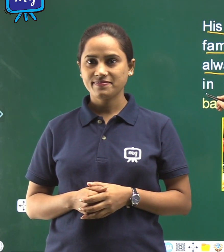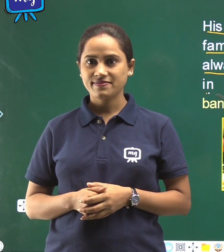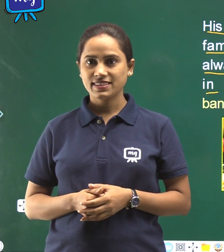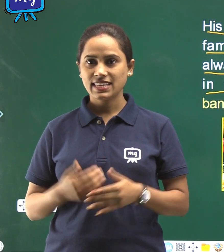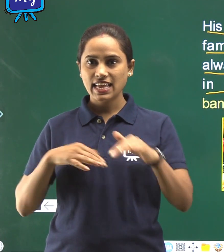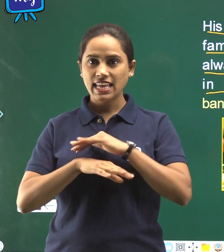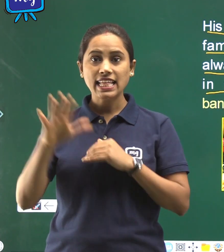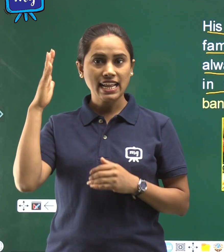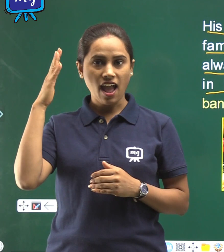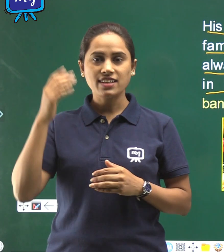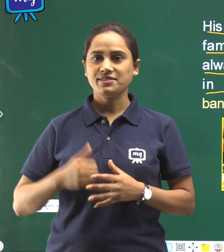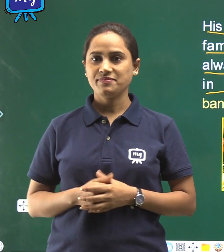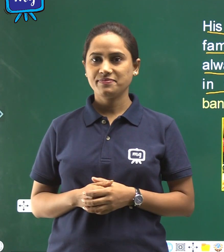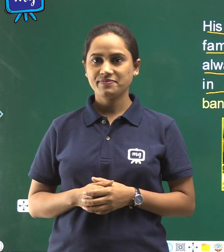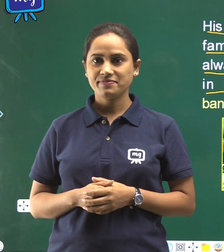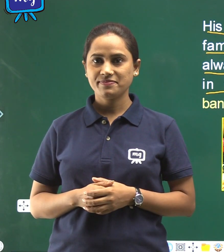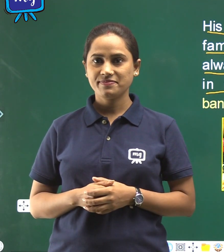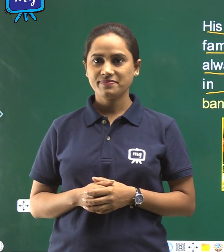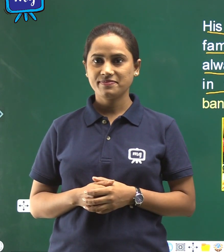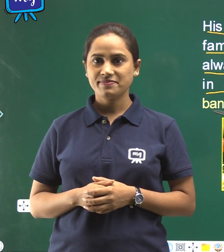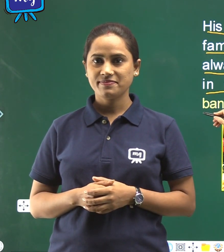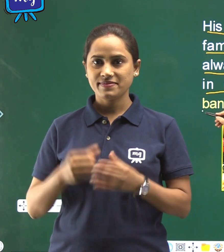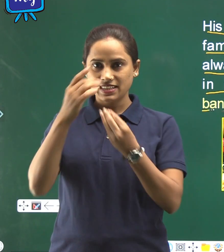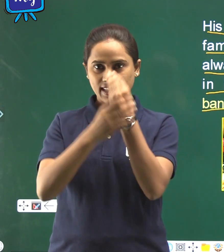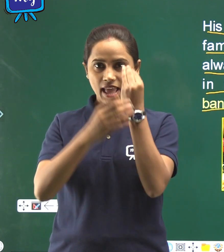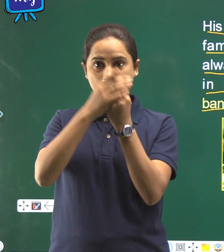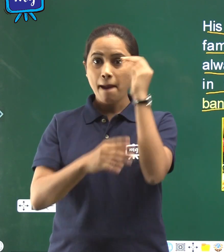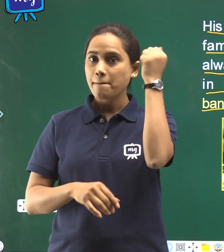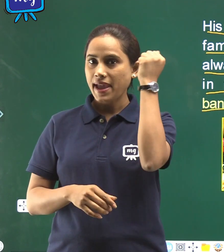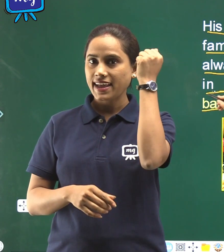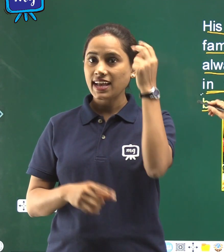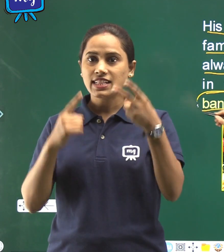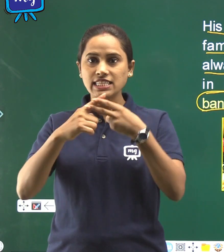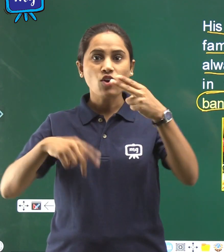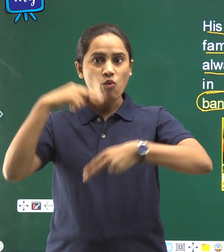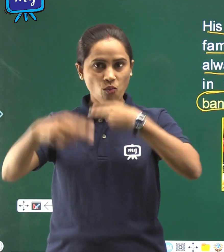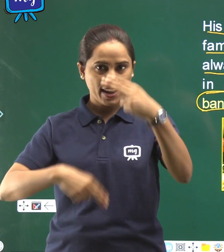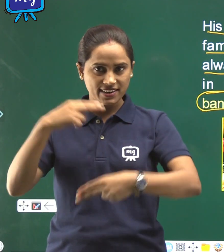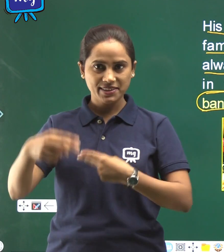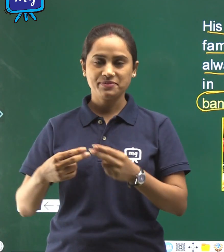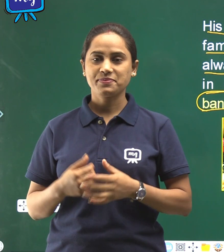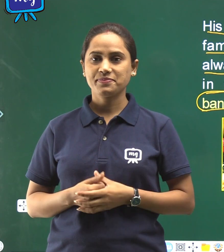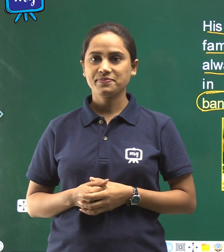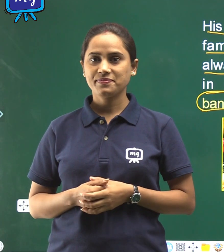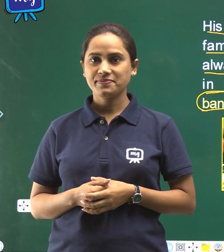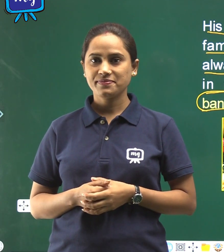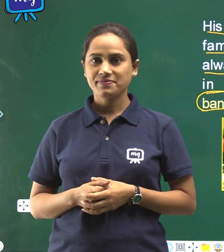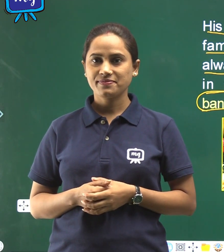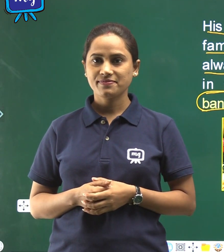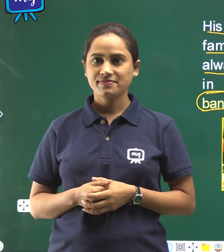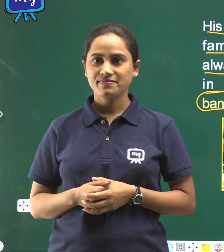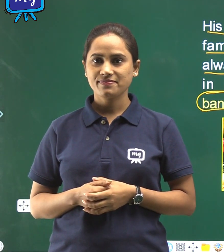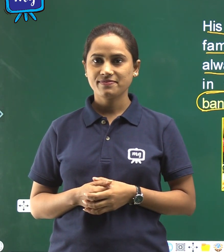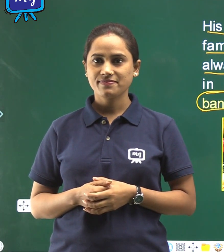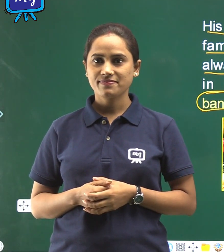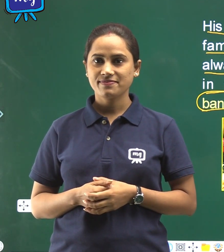in the glass bangles factory.